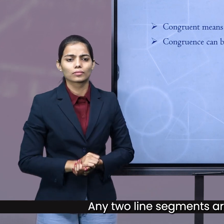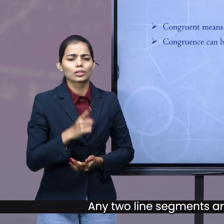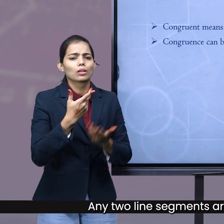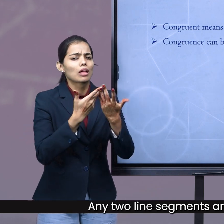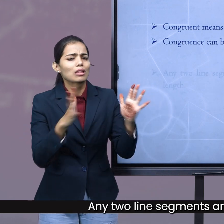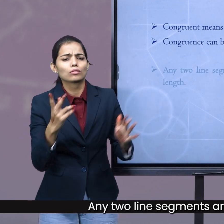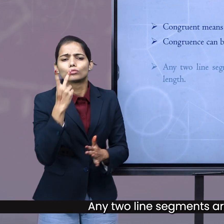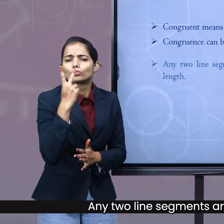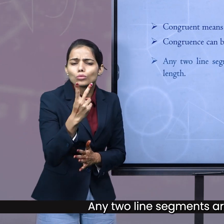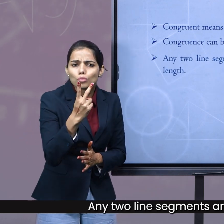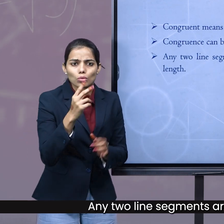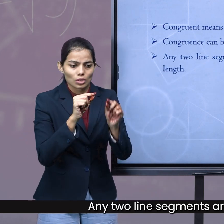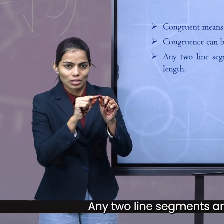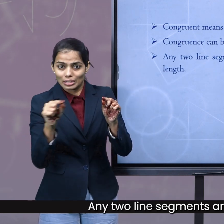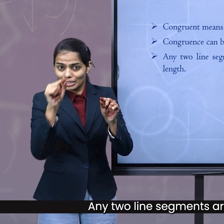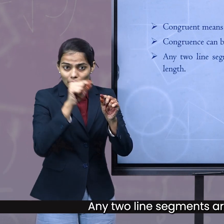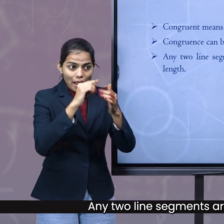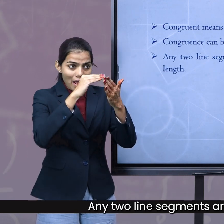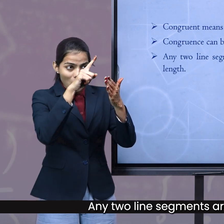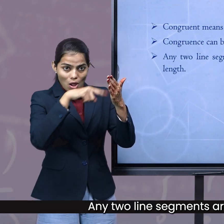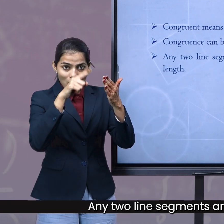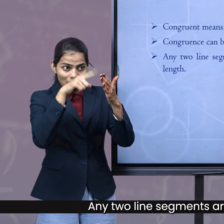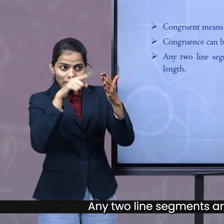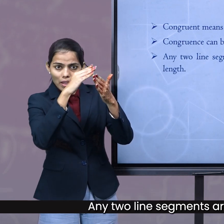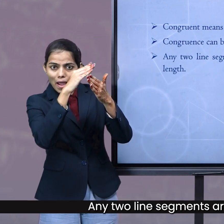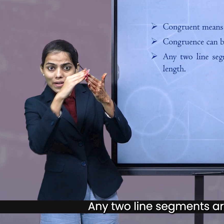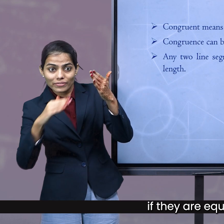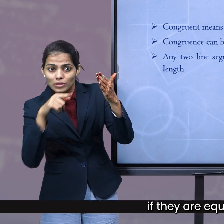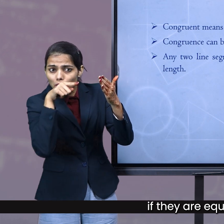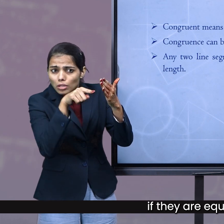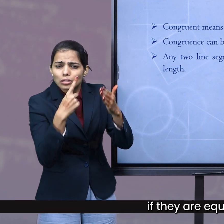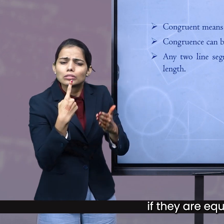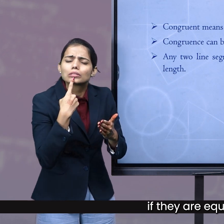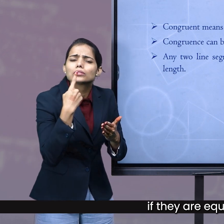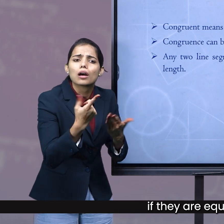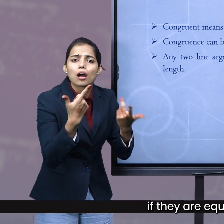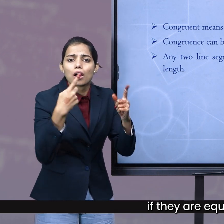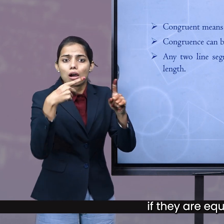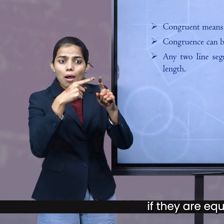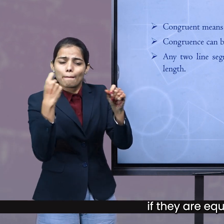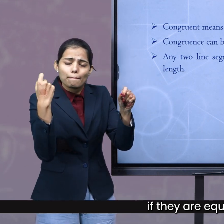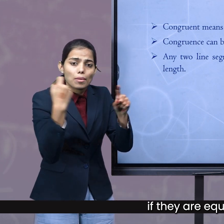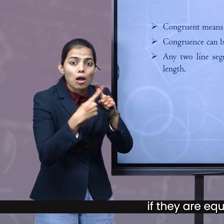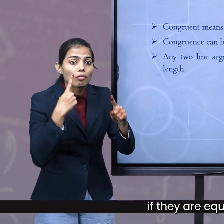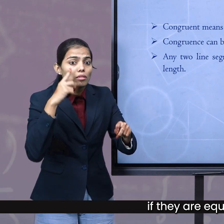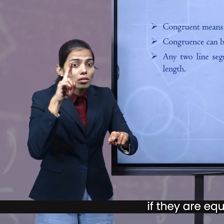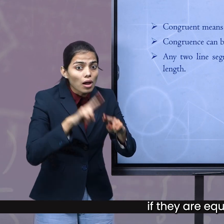Any two line segments are said to be congruent if they are equal in length.